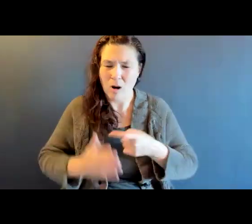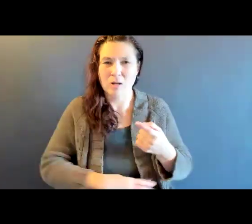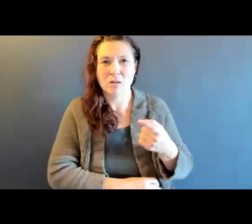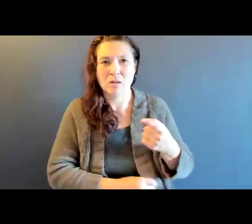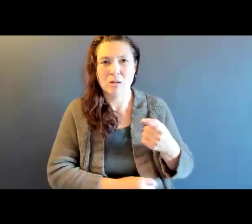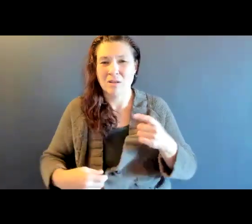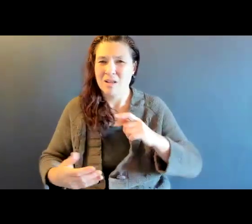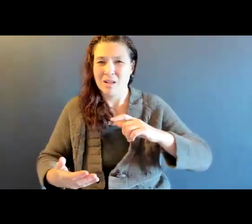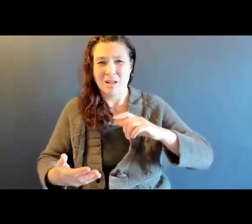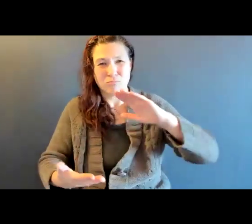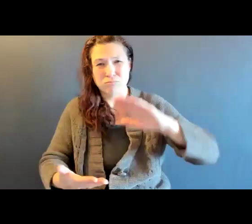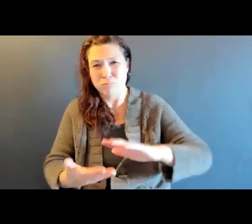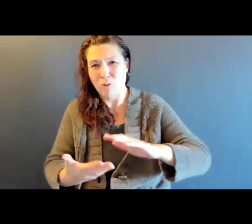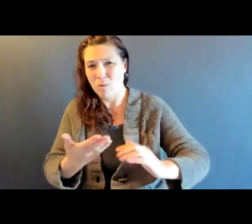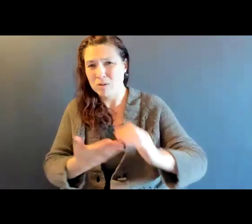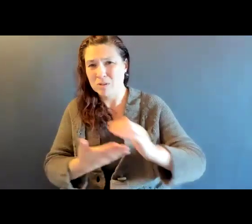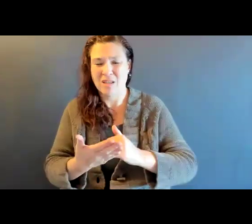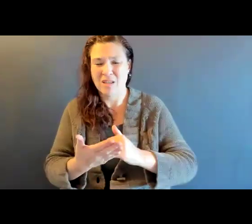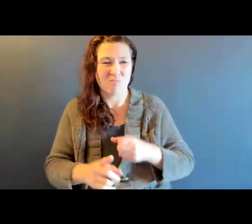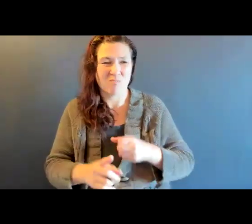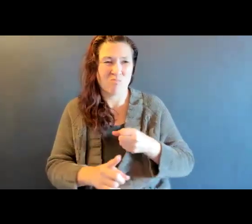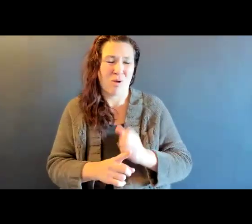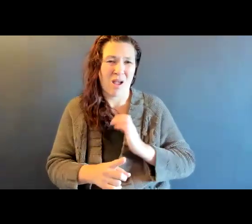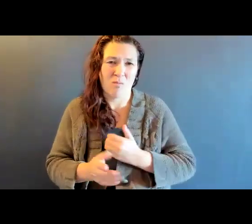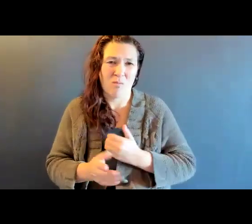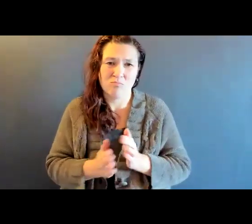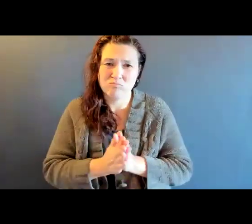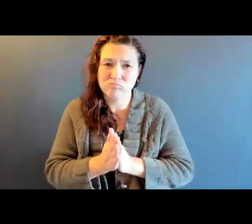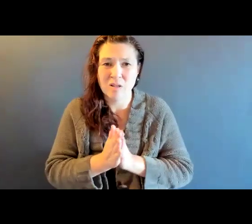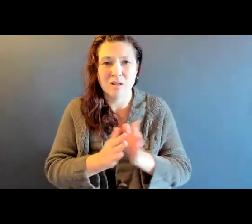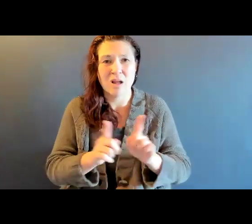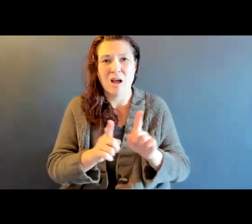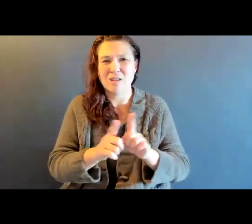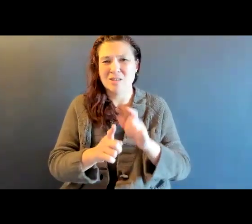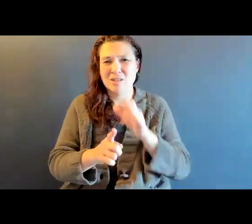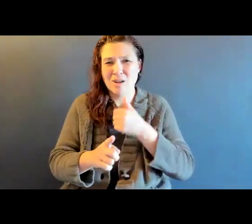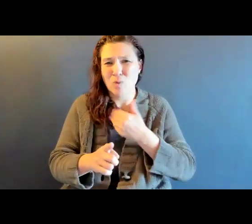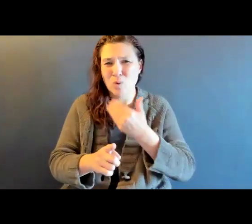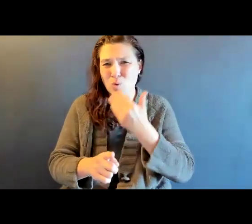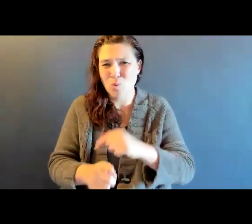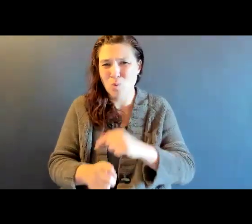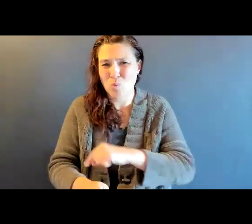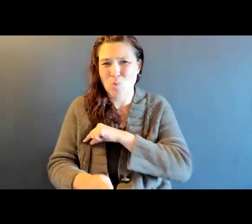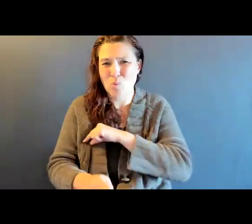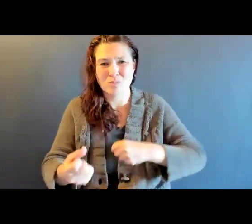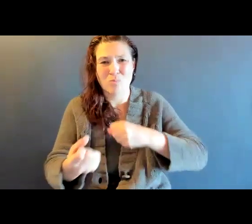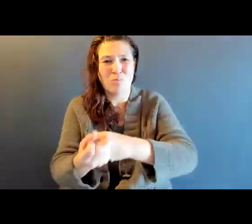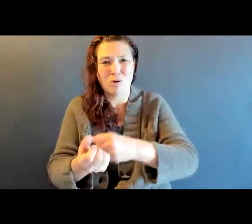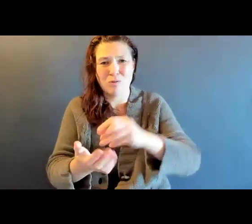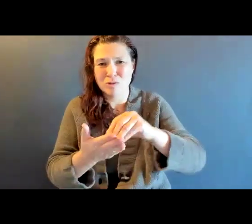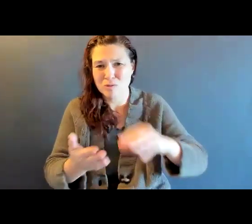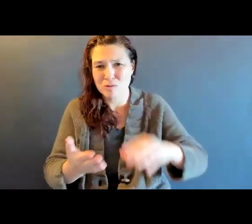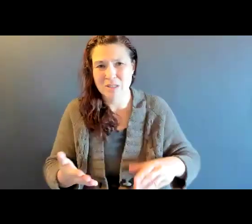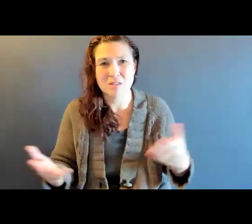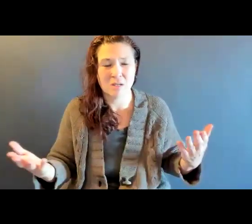not only affects our motivation, but also jeopardizes the quality of support we can offer our dear students. To